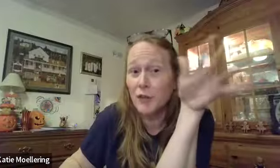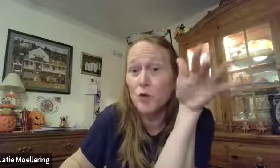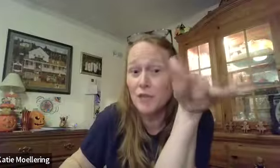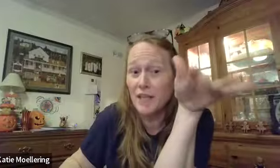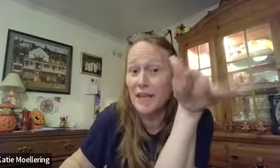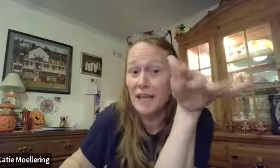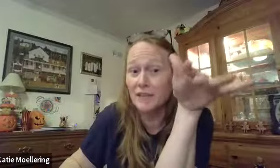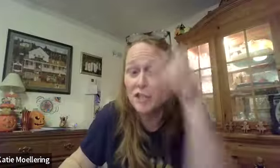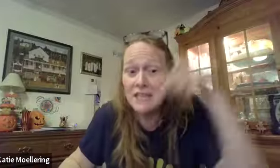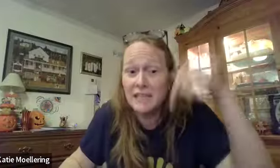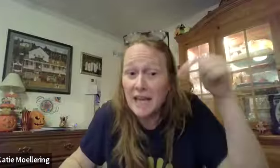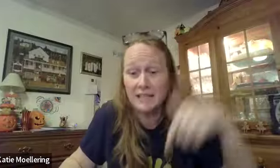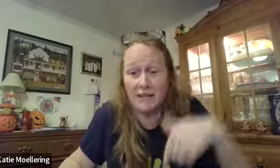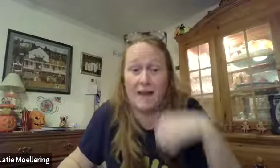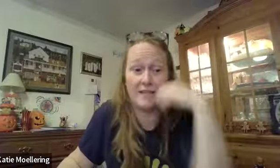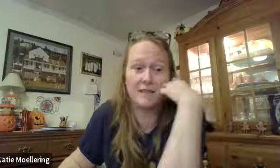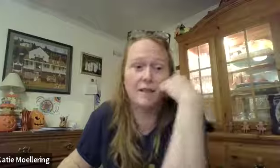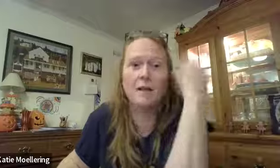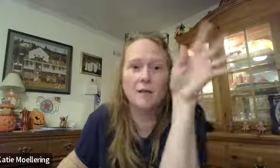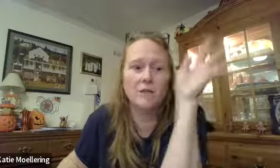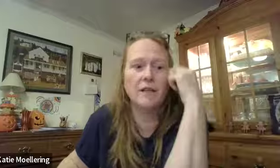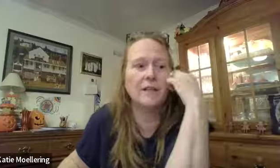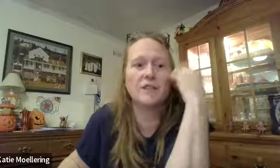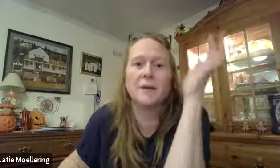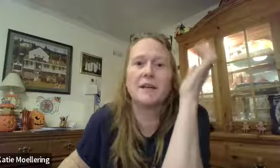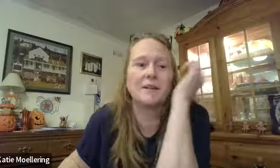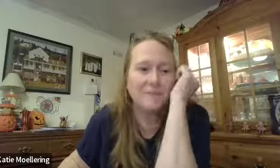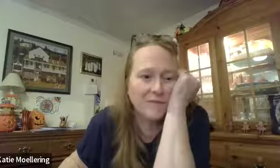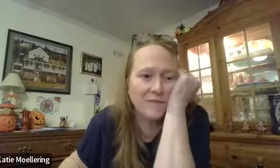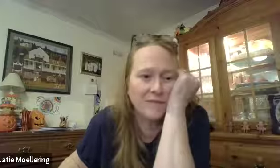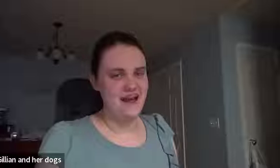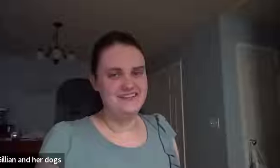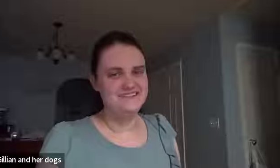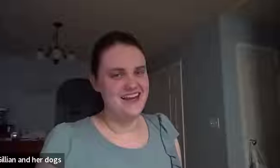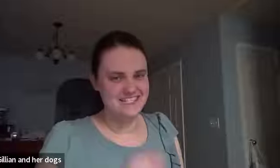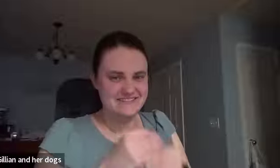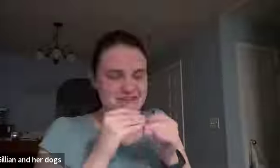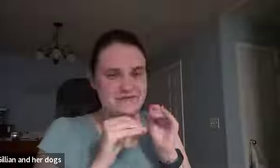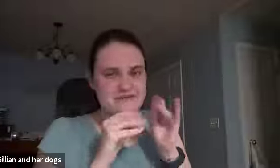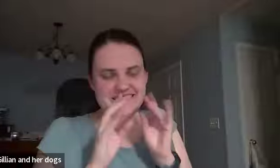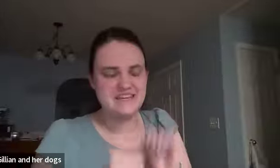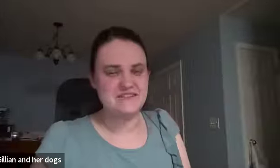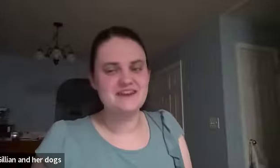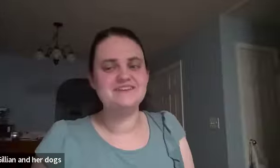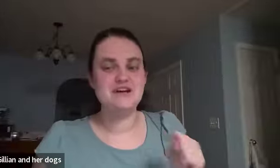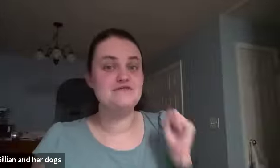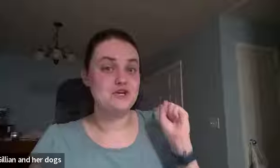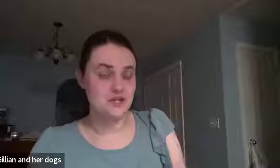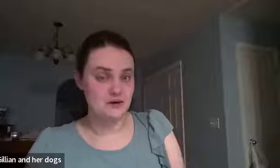new thing just in today's class. Y'all are I've like learned so so excited. much. Oh yeah, I love to add just a few things here and there. So for